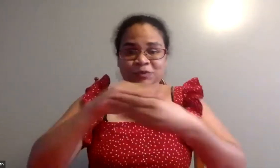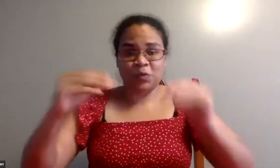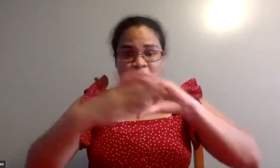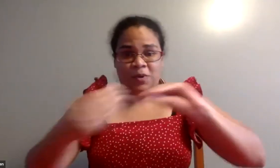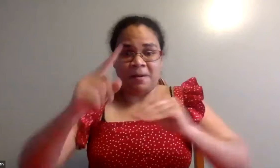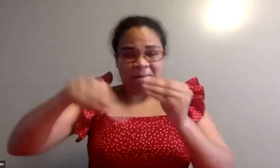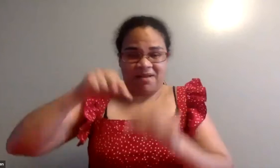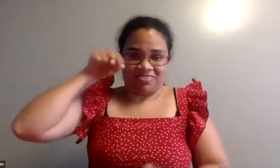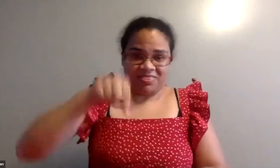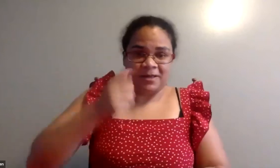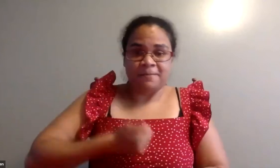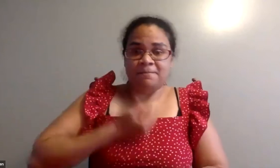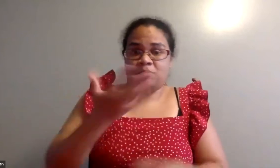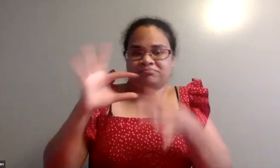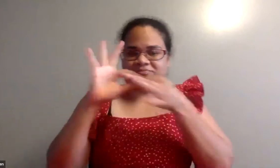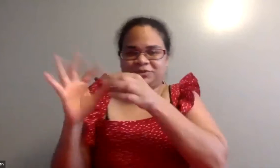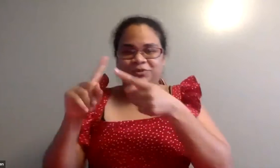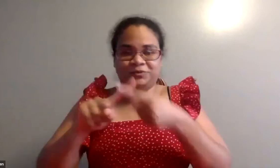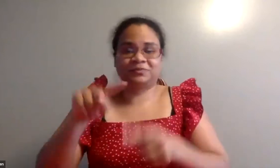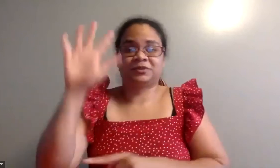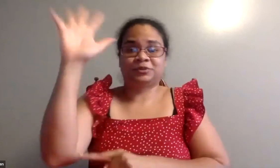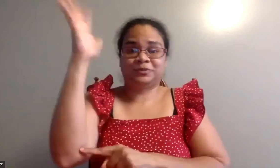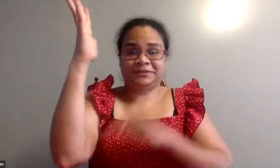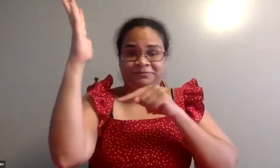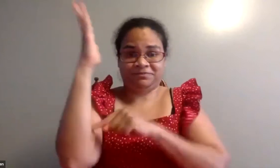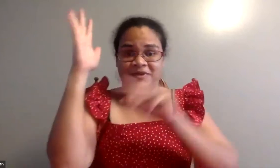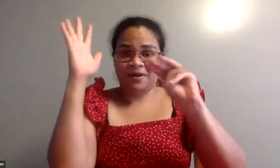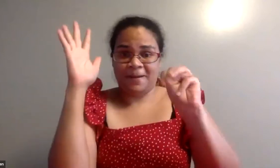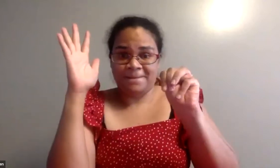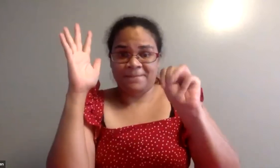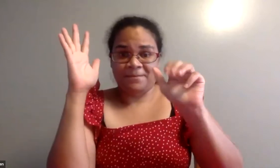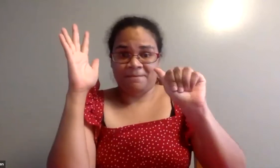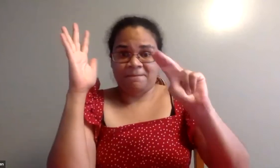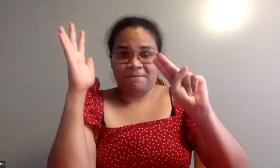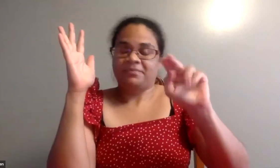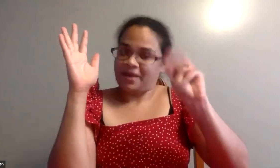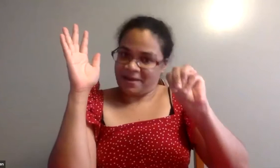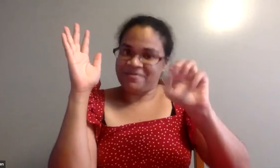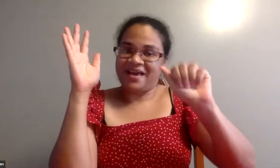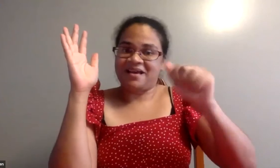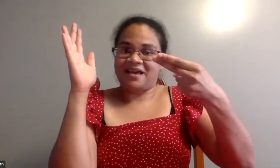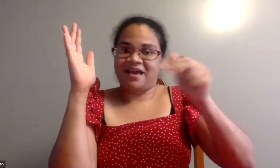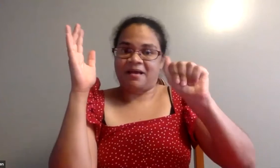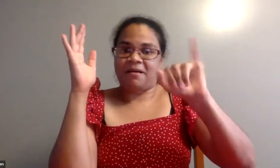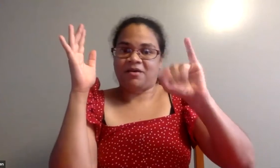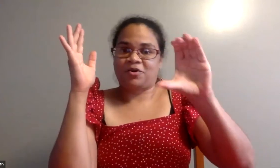So now I want to tell you the real story behind the mahogany silk cotton tree featured in my